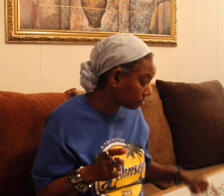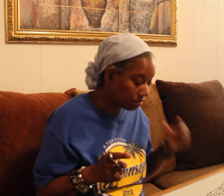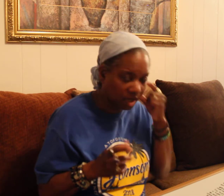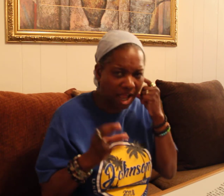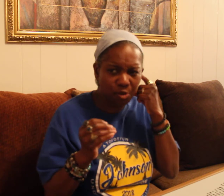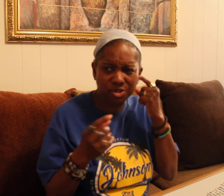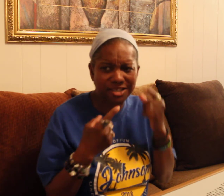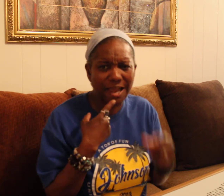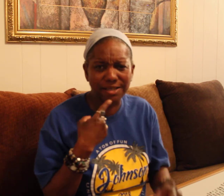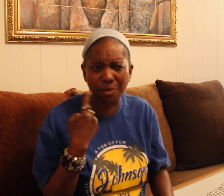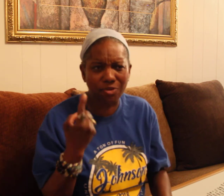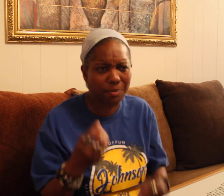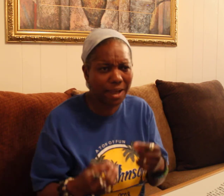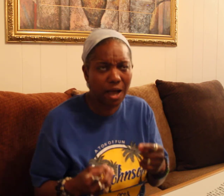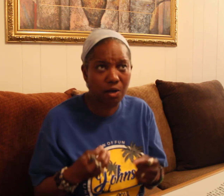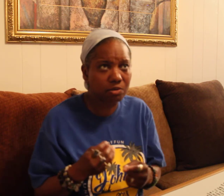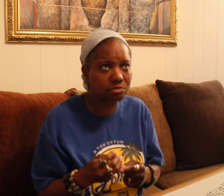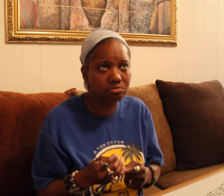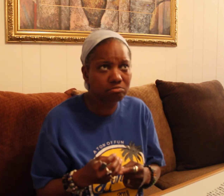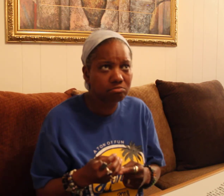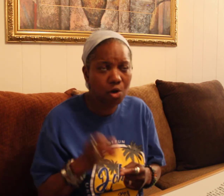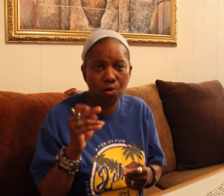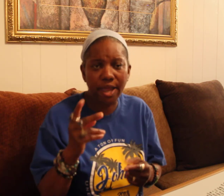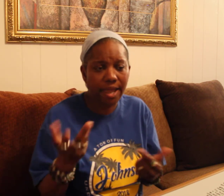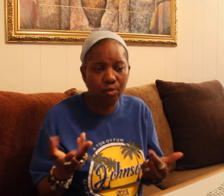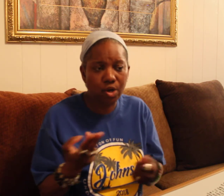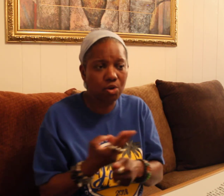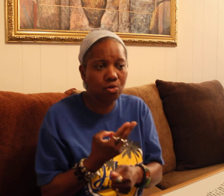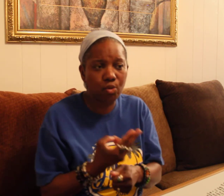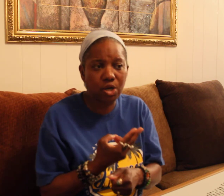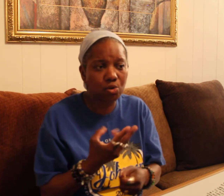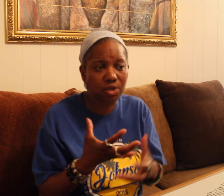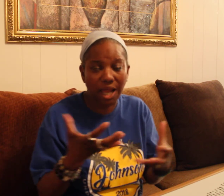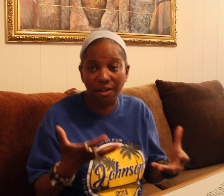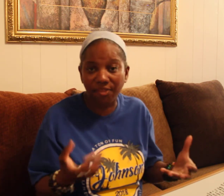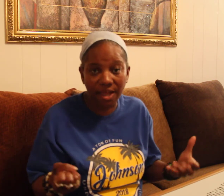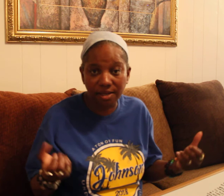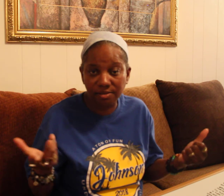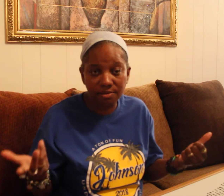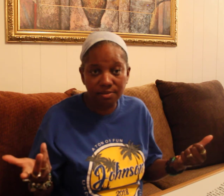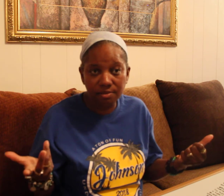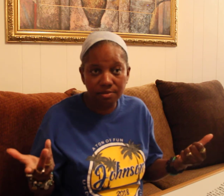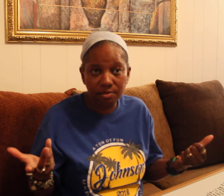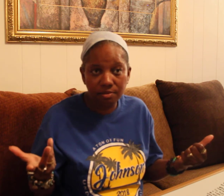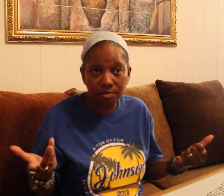And I was saying something about, okay, we use a lot of things.